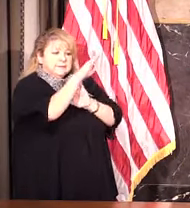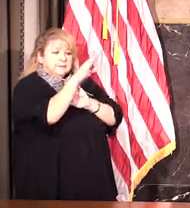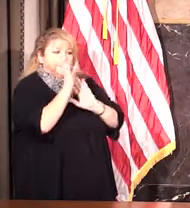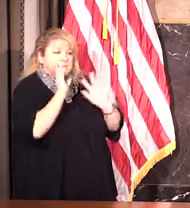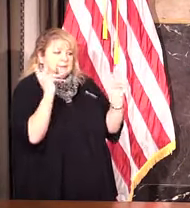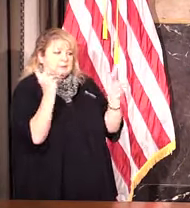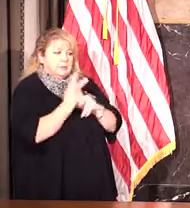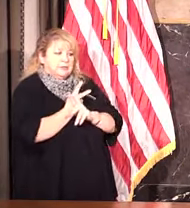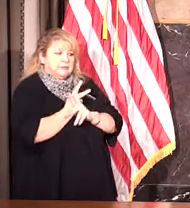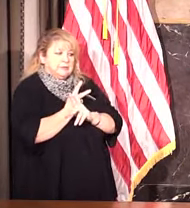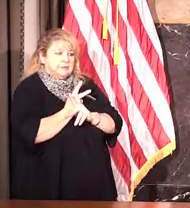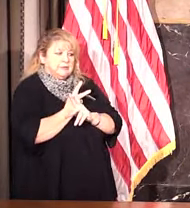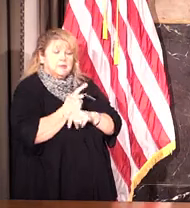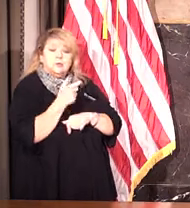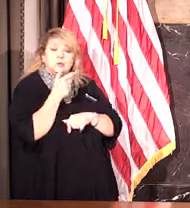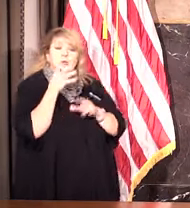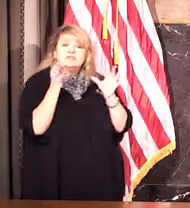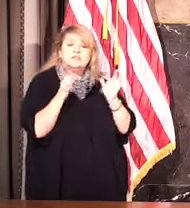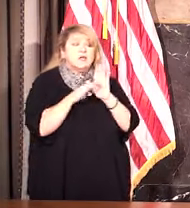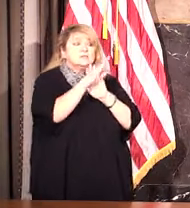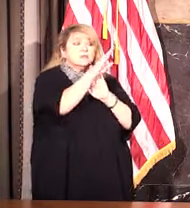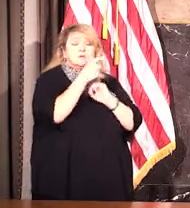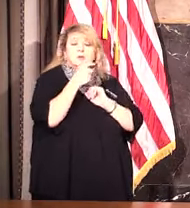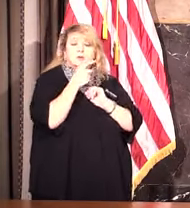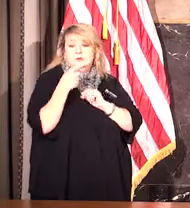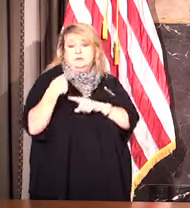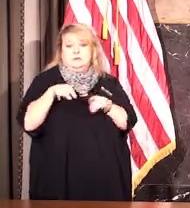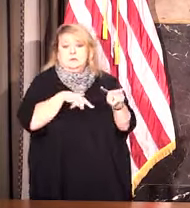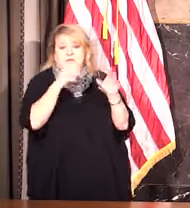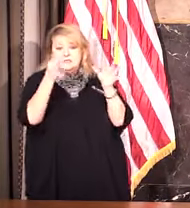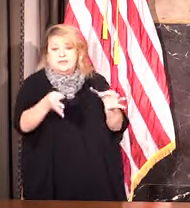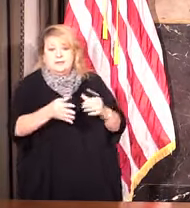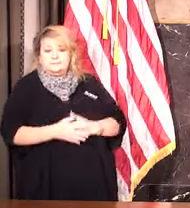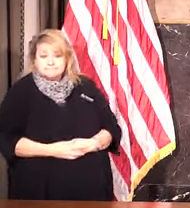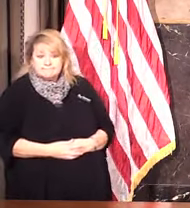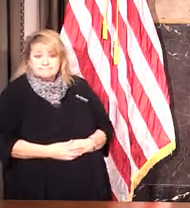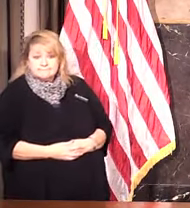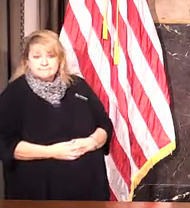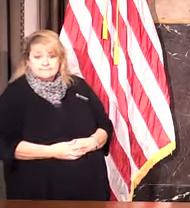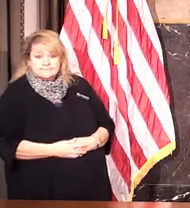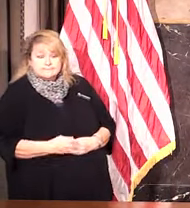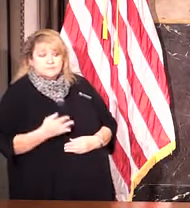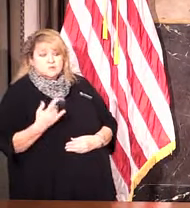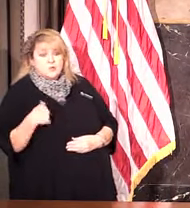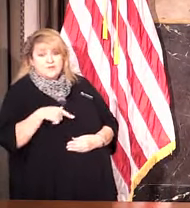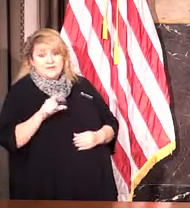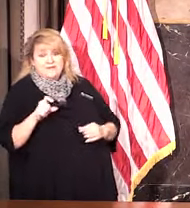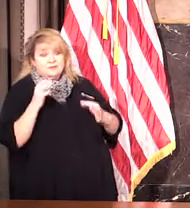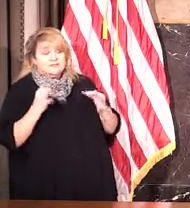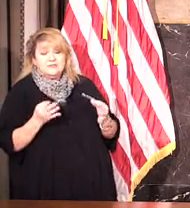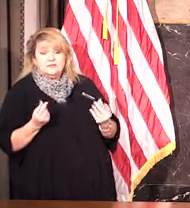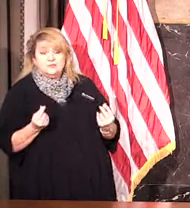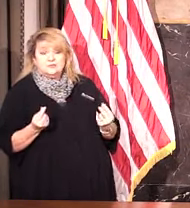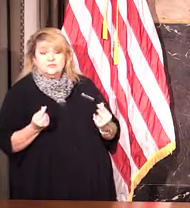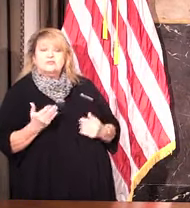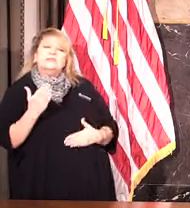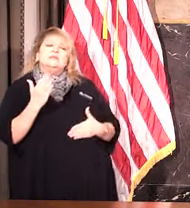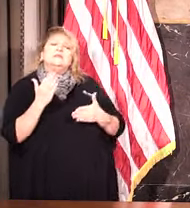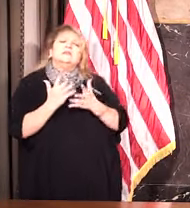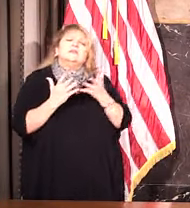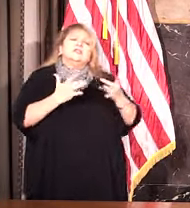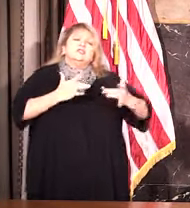better is also up to us. There's increased hospitalizations, as we discussed. There is concern